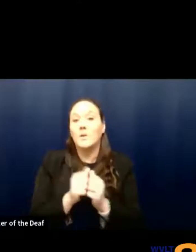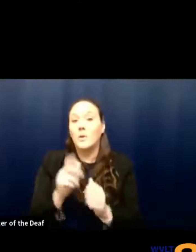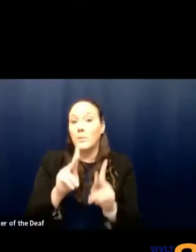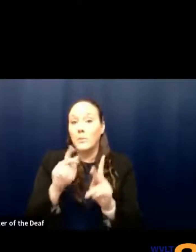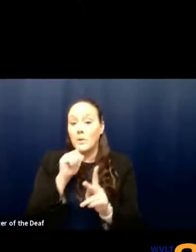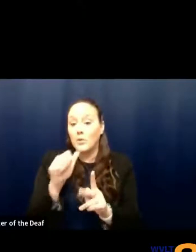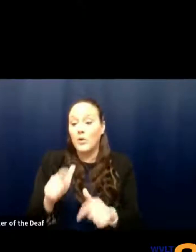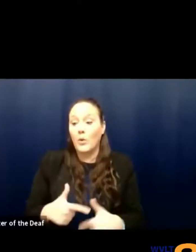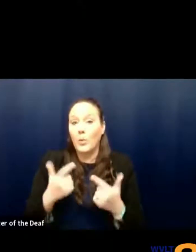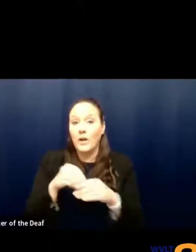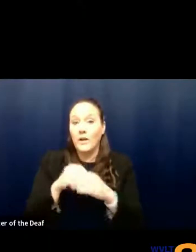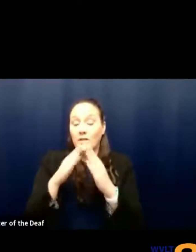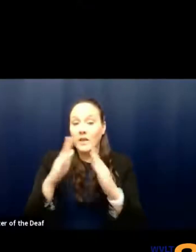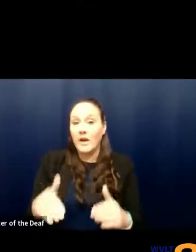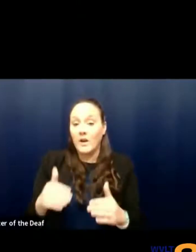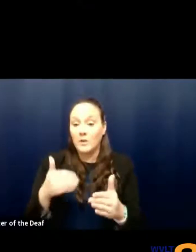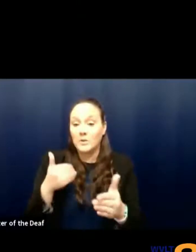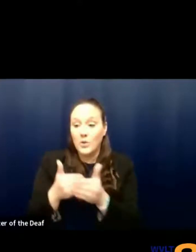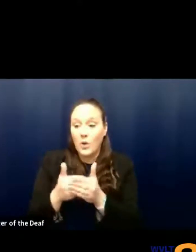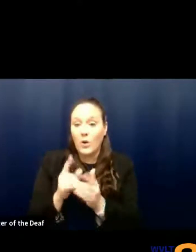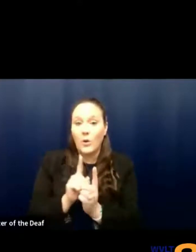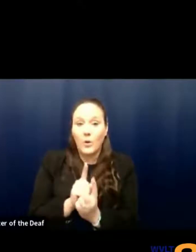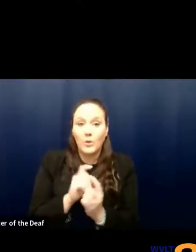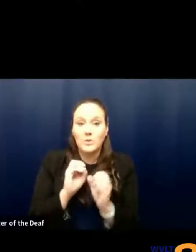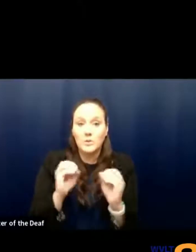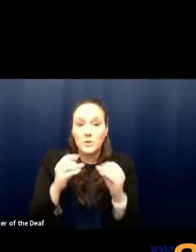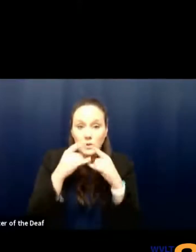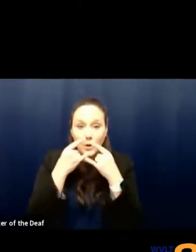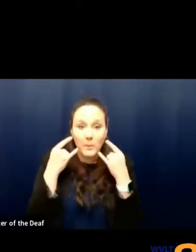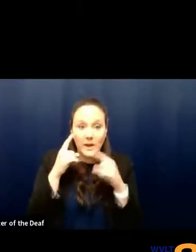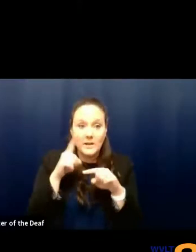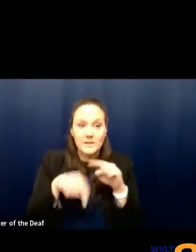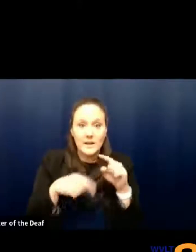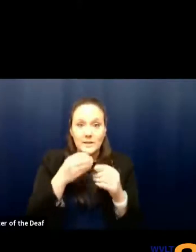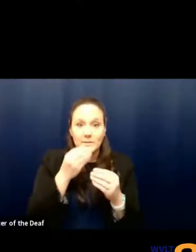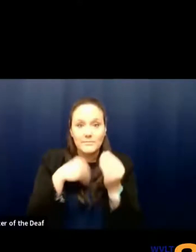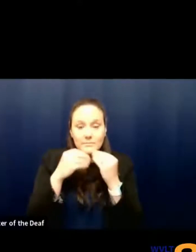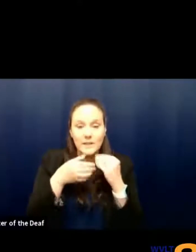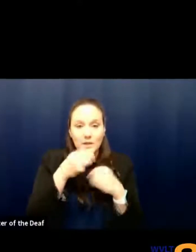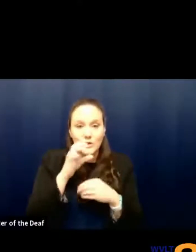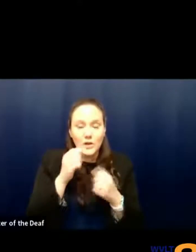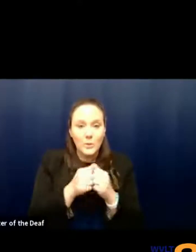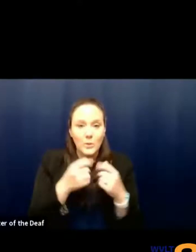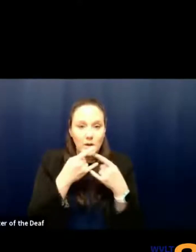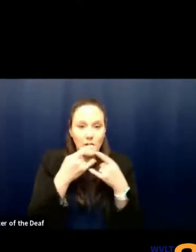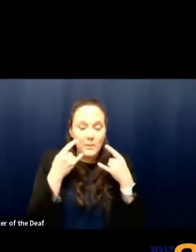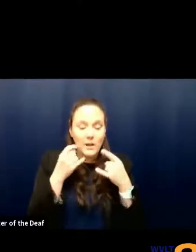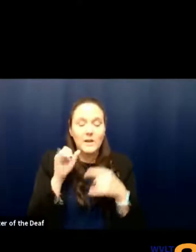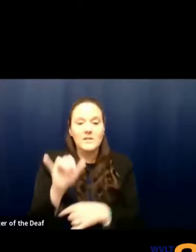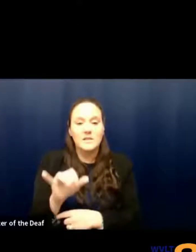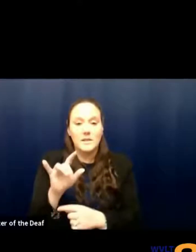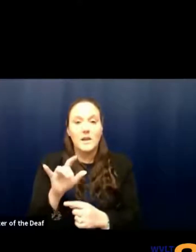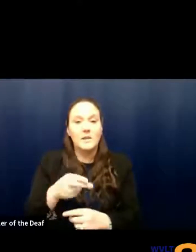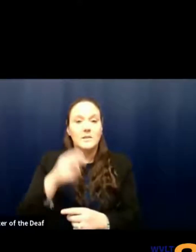close proximity, and you're not wearing a mask because you can't eat and drink while wearing a mask, that's really a very high